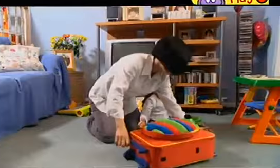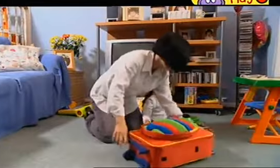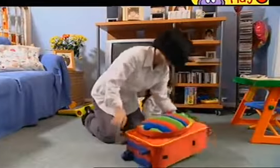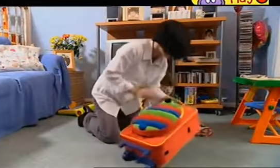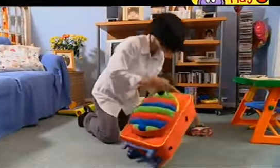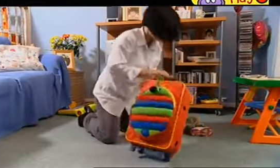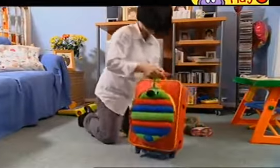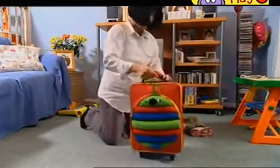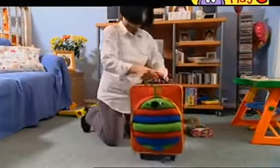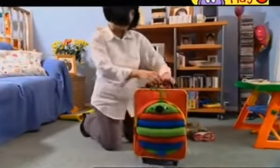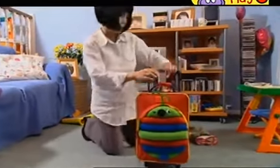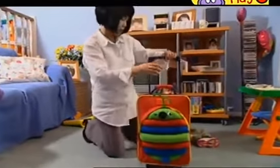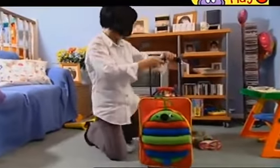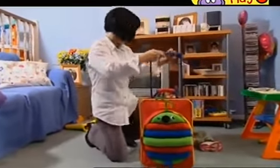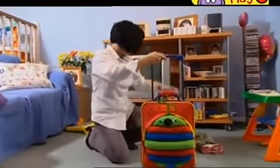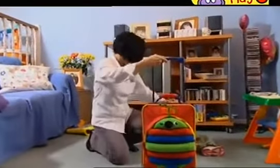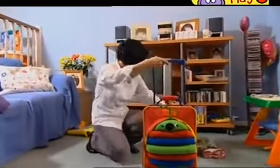Time to go to Nanny's.